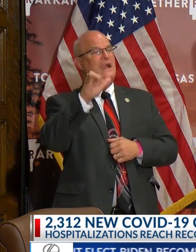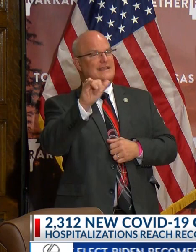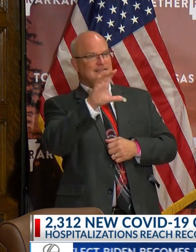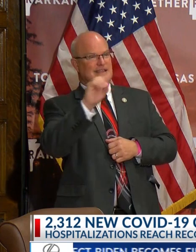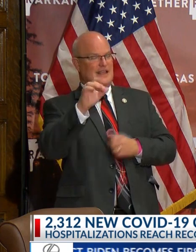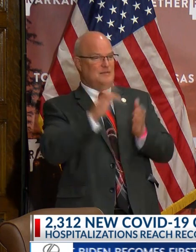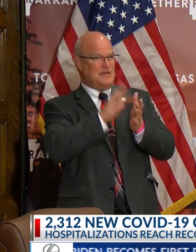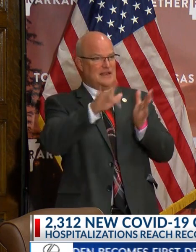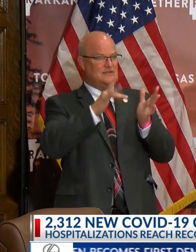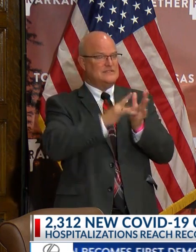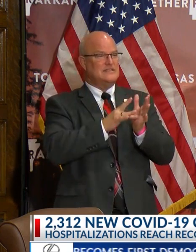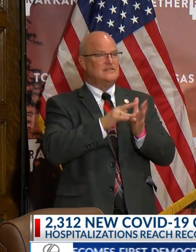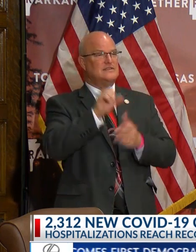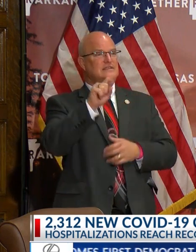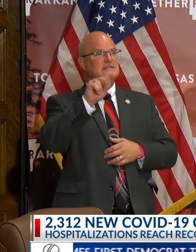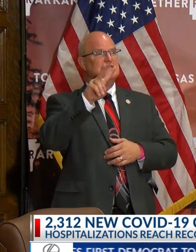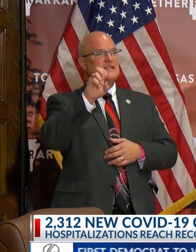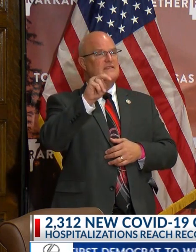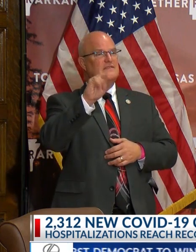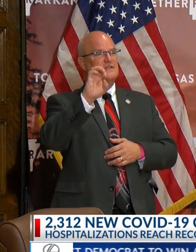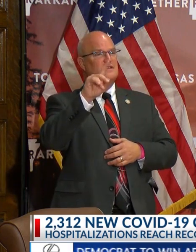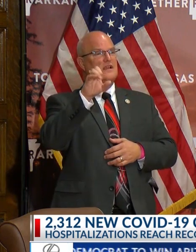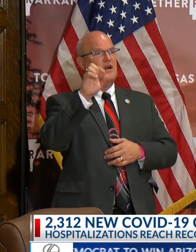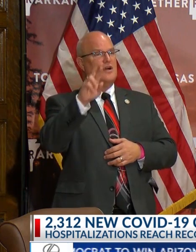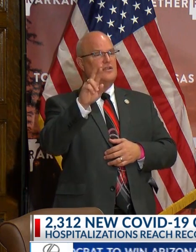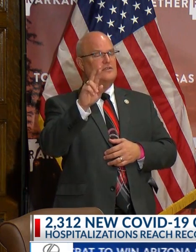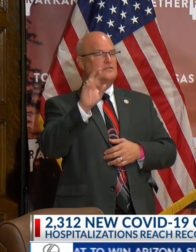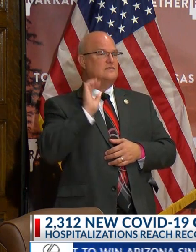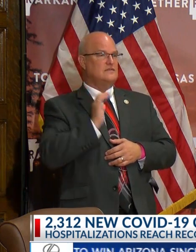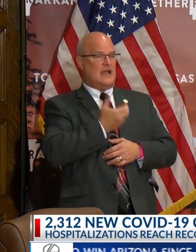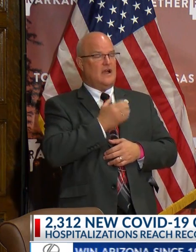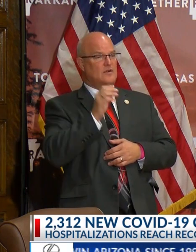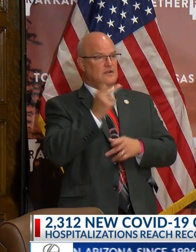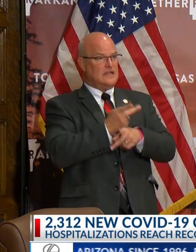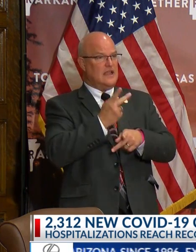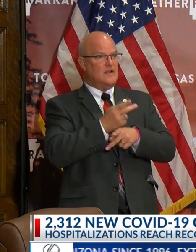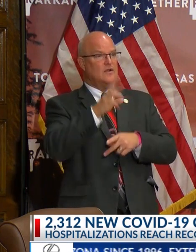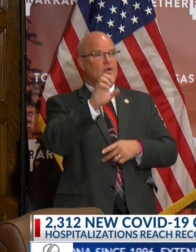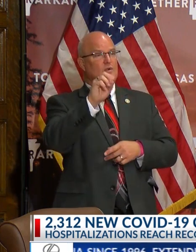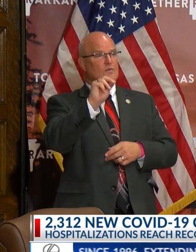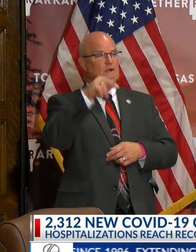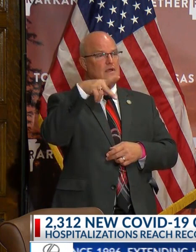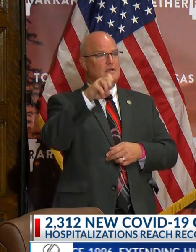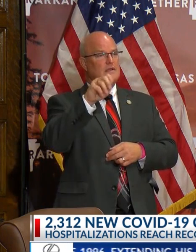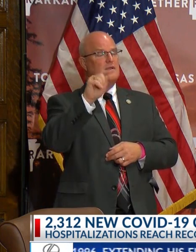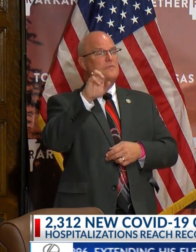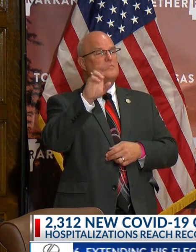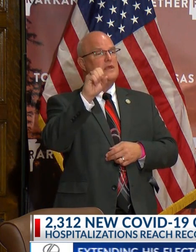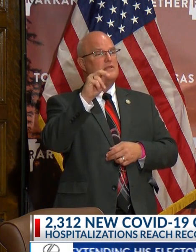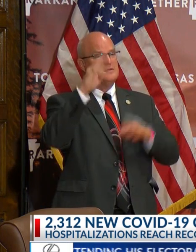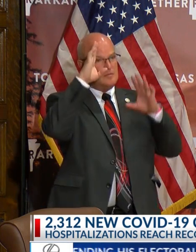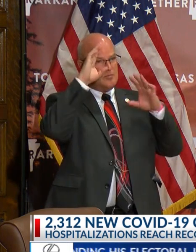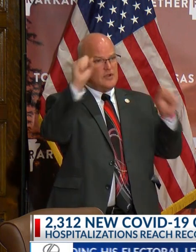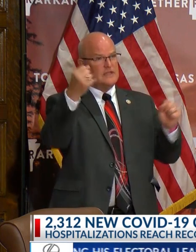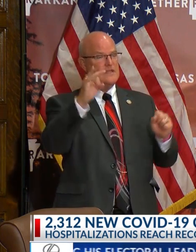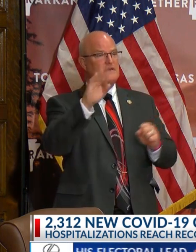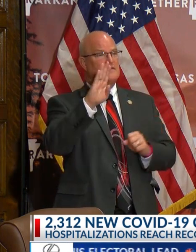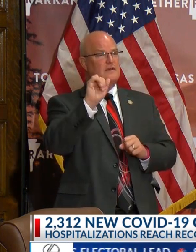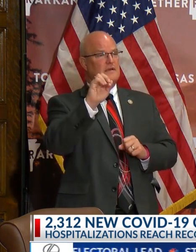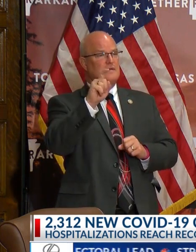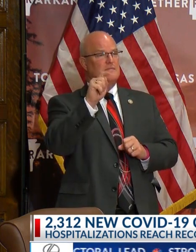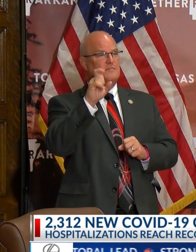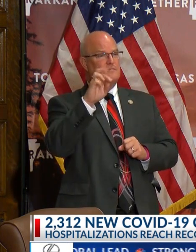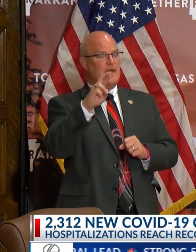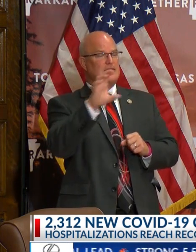Center, Dr. Stephen Collier, CEO of RCare, Ron Peterson, President and CEO of Baxter